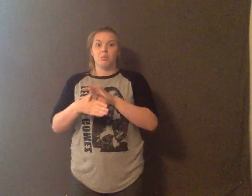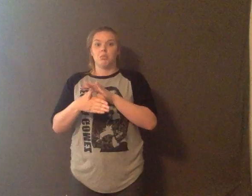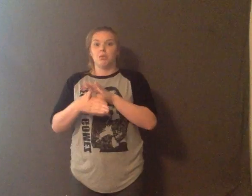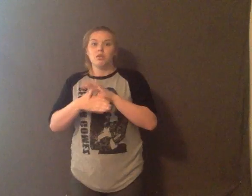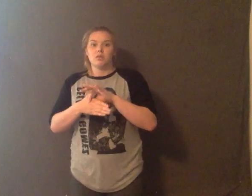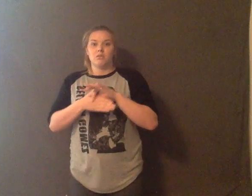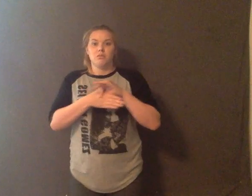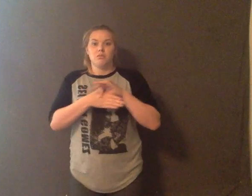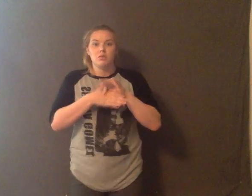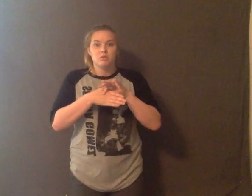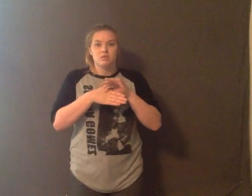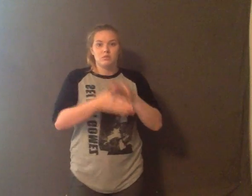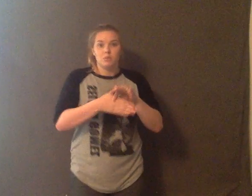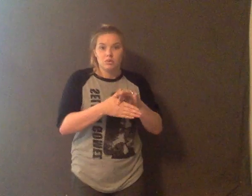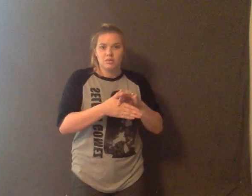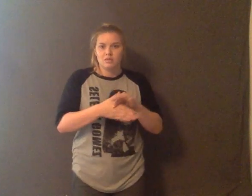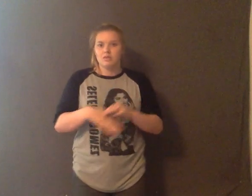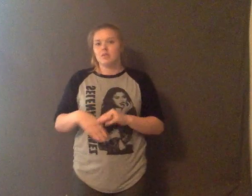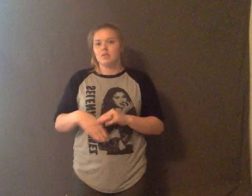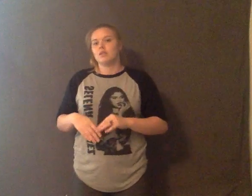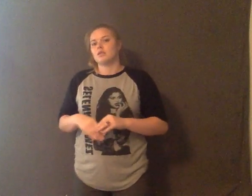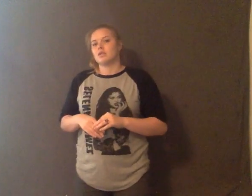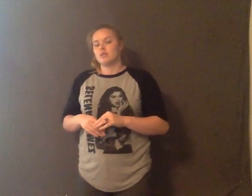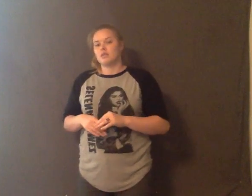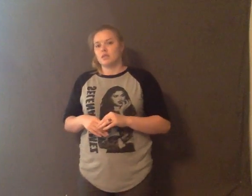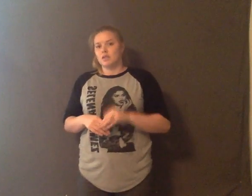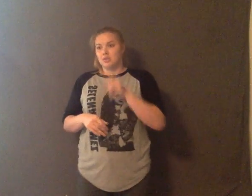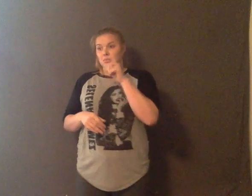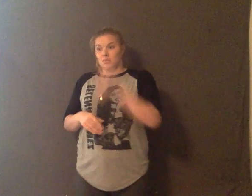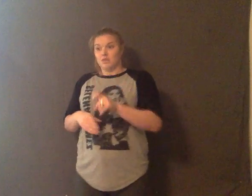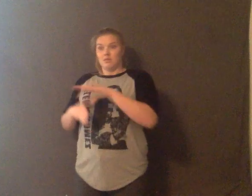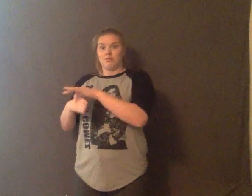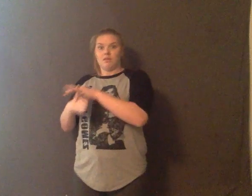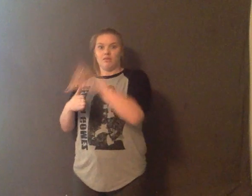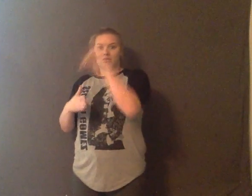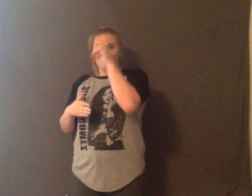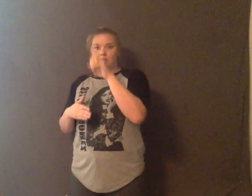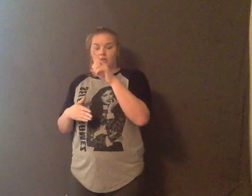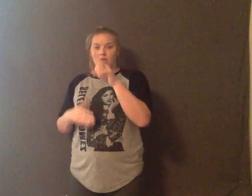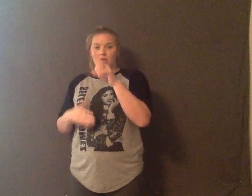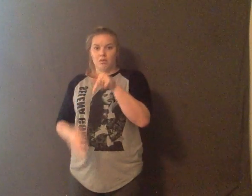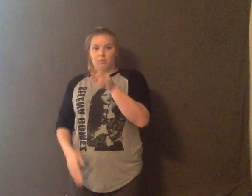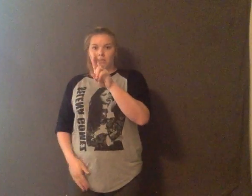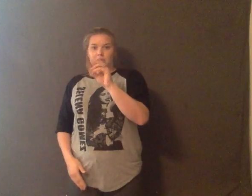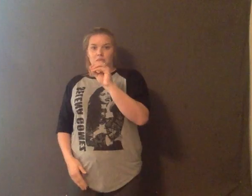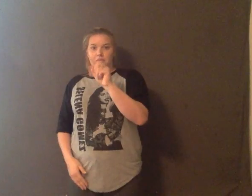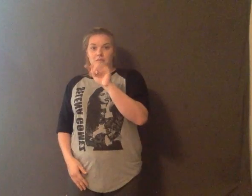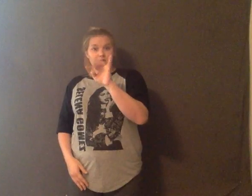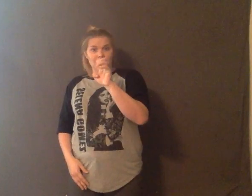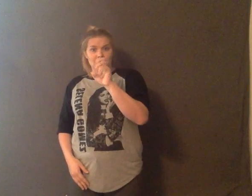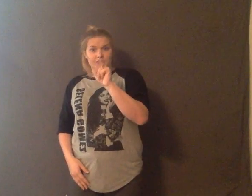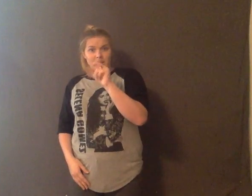get complete protein? Oh my God. You want me to jump off this building, don't you? Well, first of